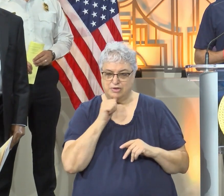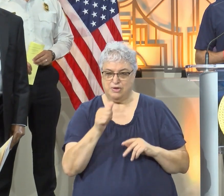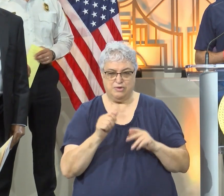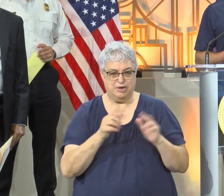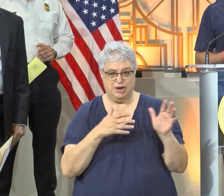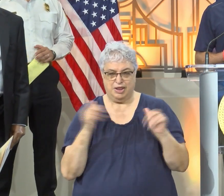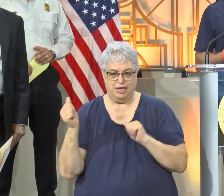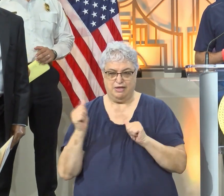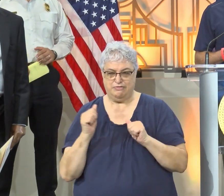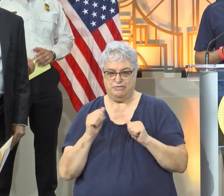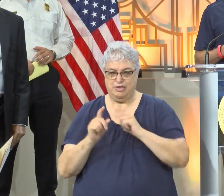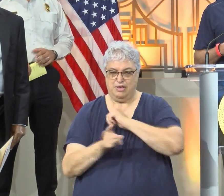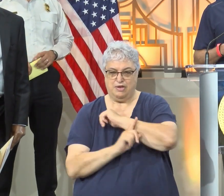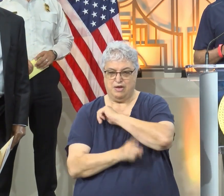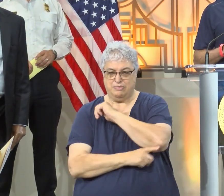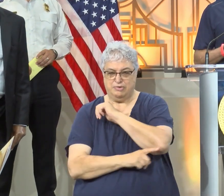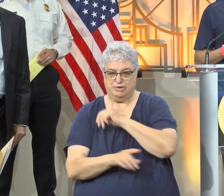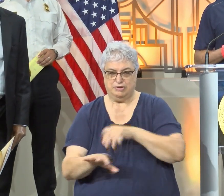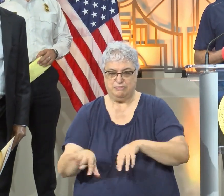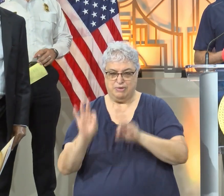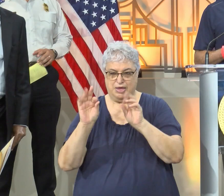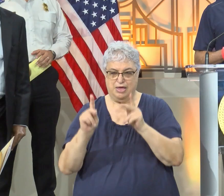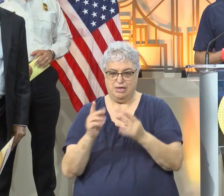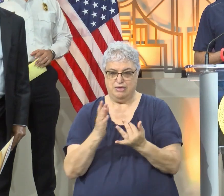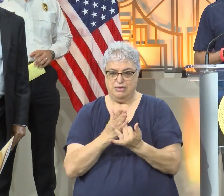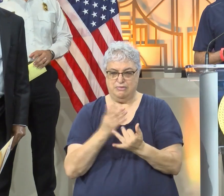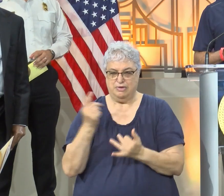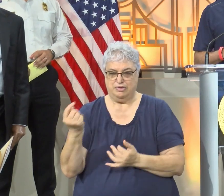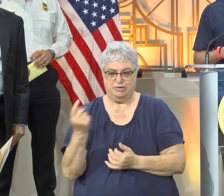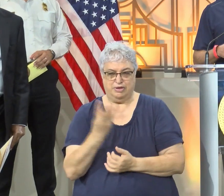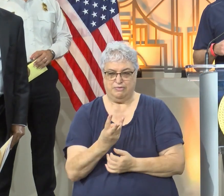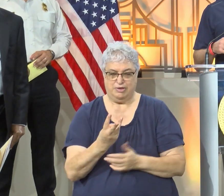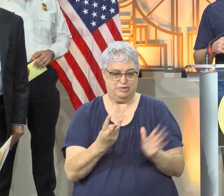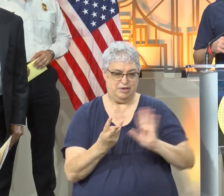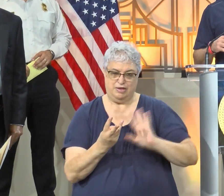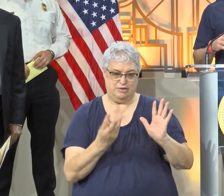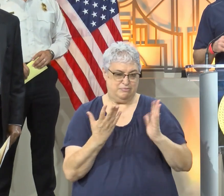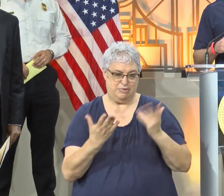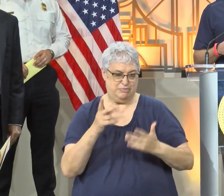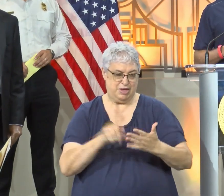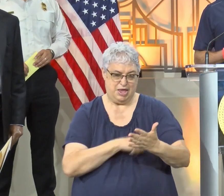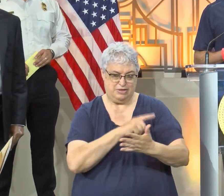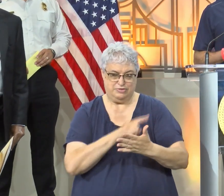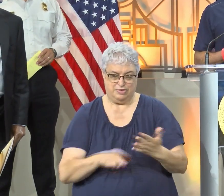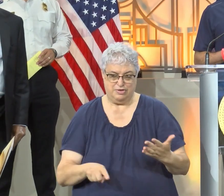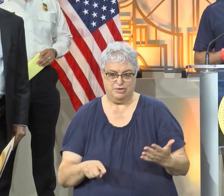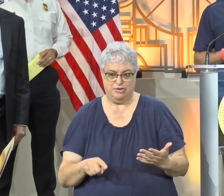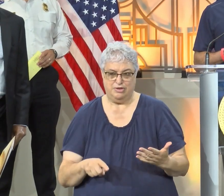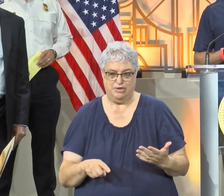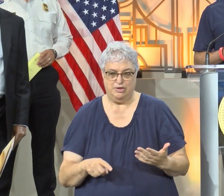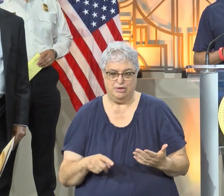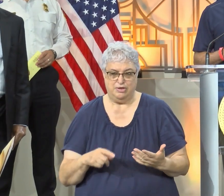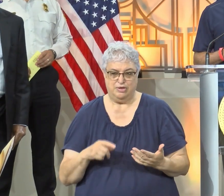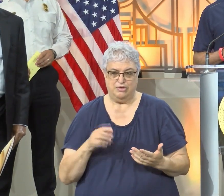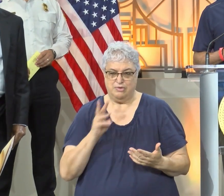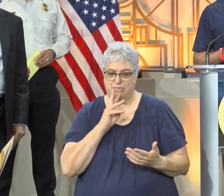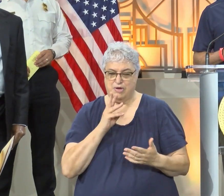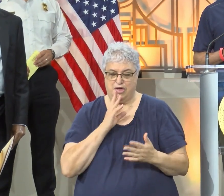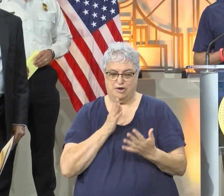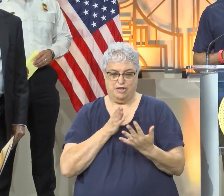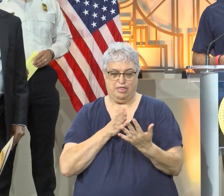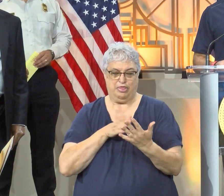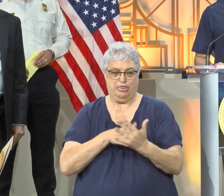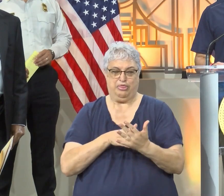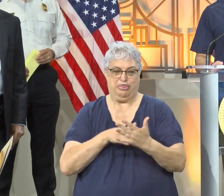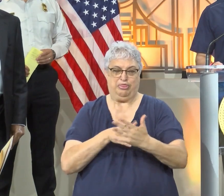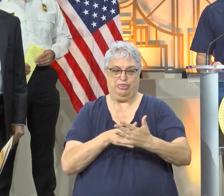their garbage bins out for garbage pickup between Tuesday and Wednesday, because that'll prohibit the flow of water into our